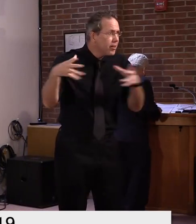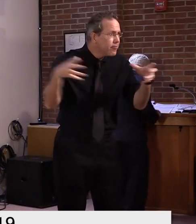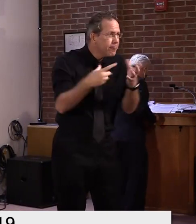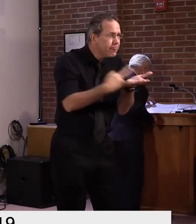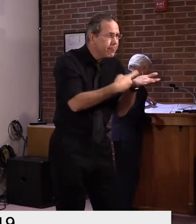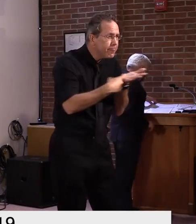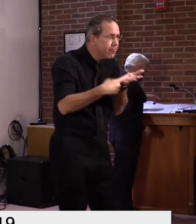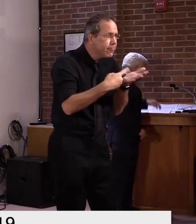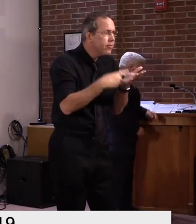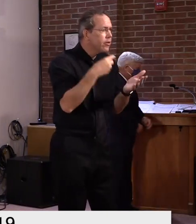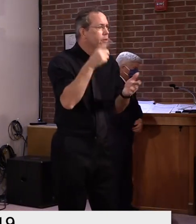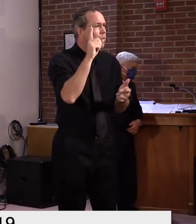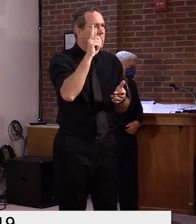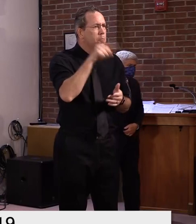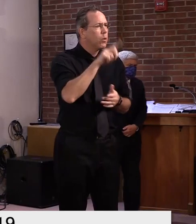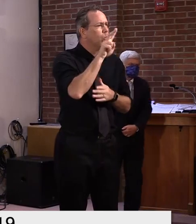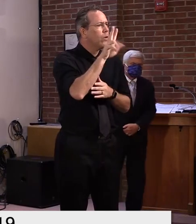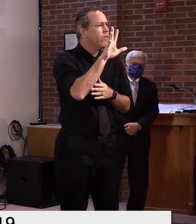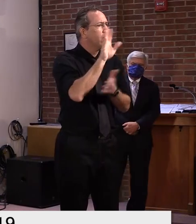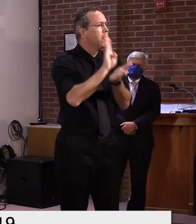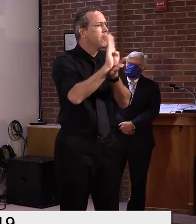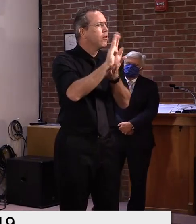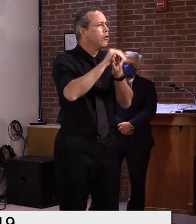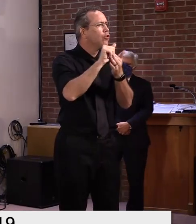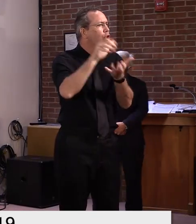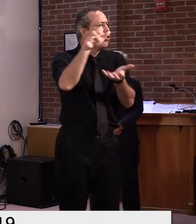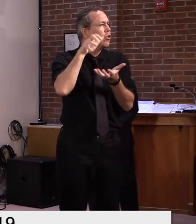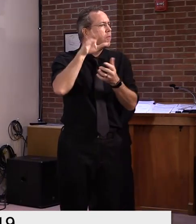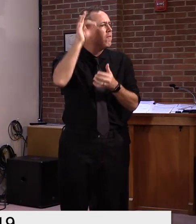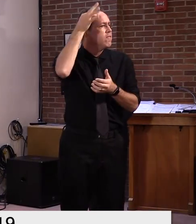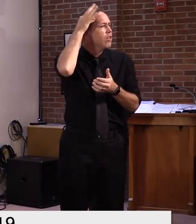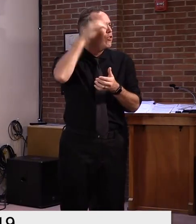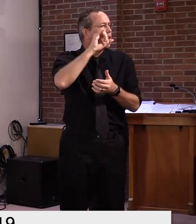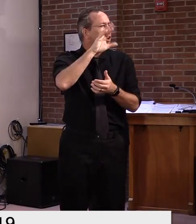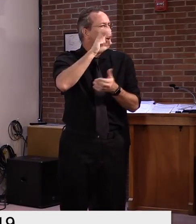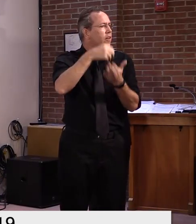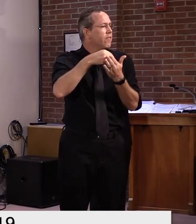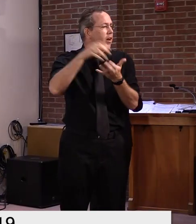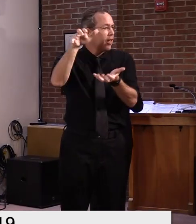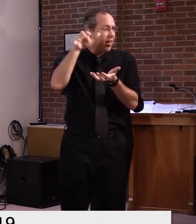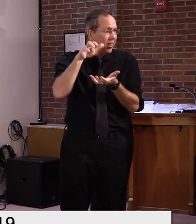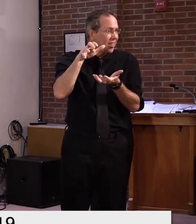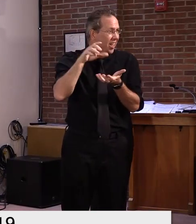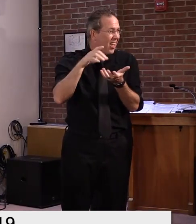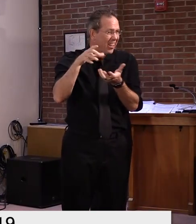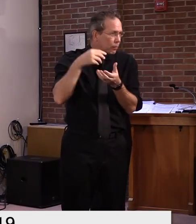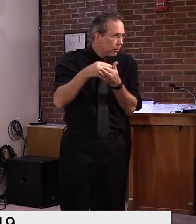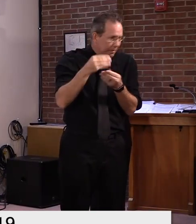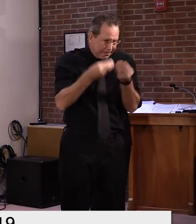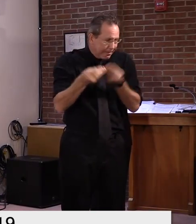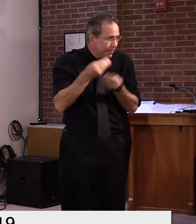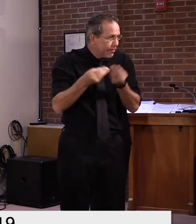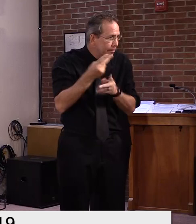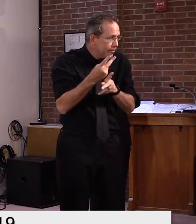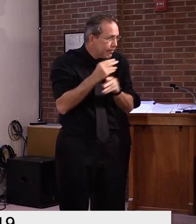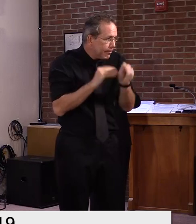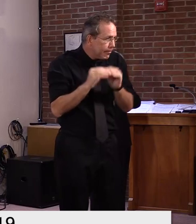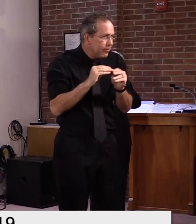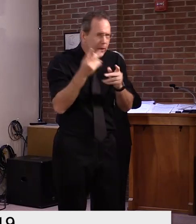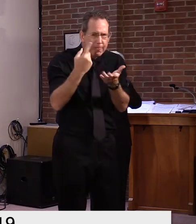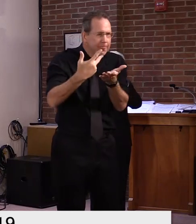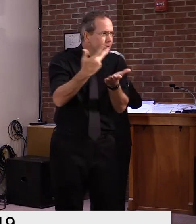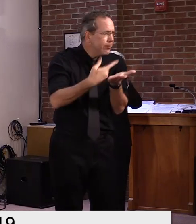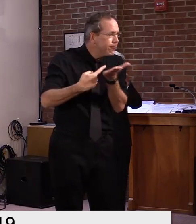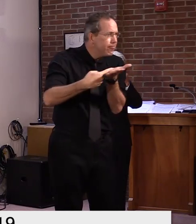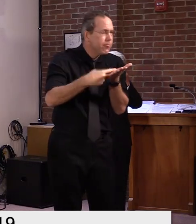billion in federal relief funding for Vermont to help us navigate this pandemic. And I want to thank them for their efforts, ongoing efforts,